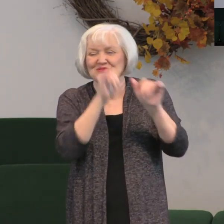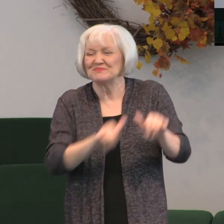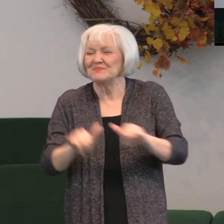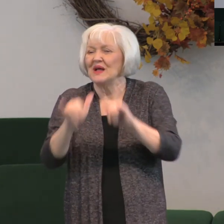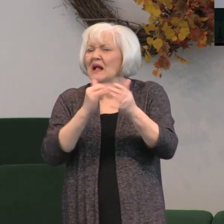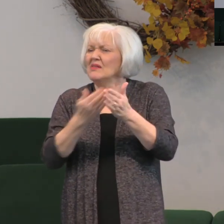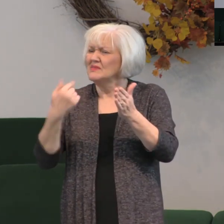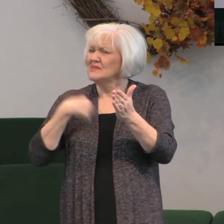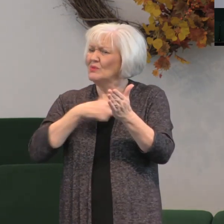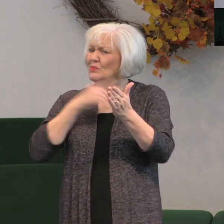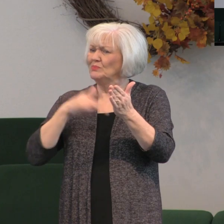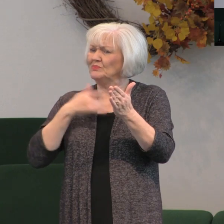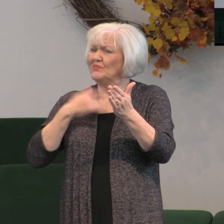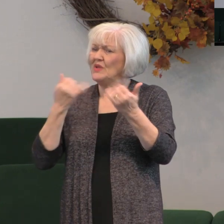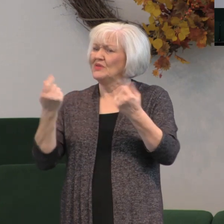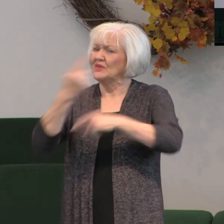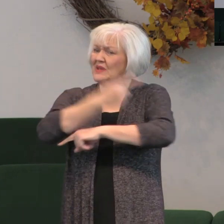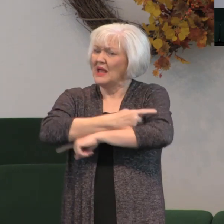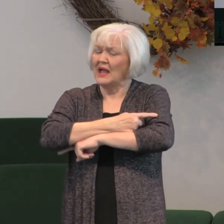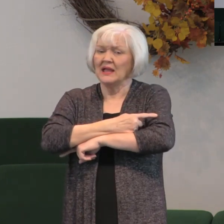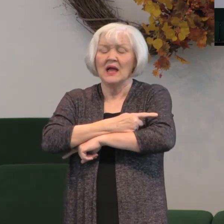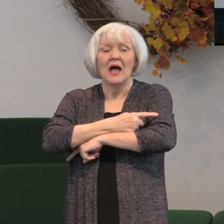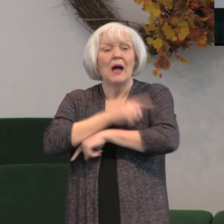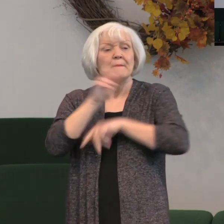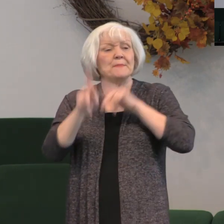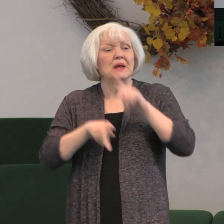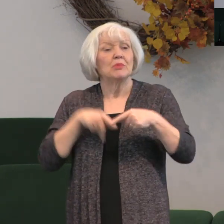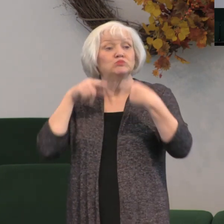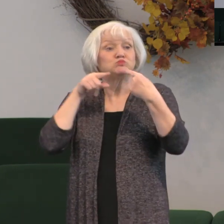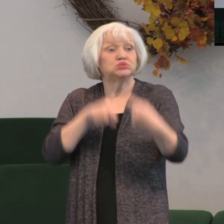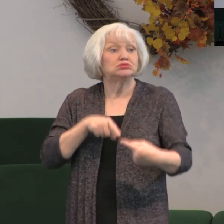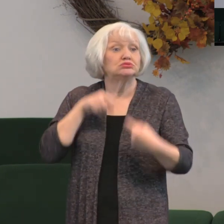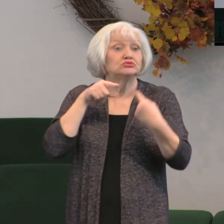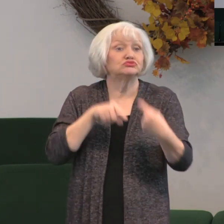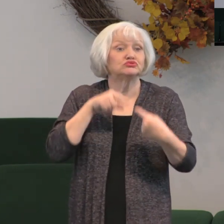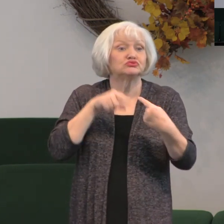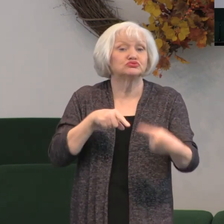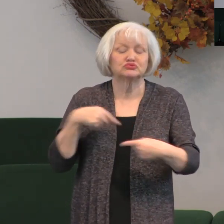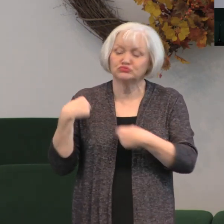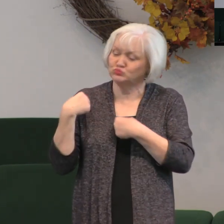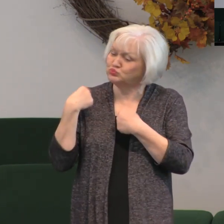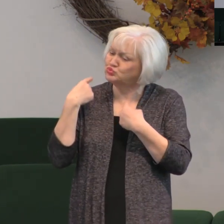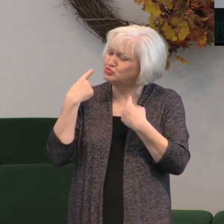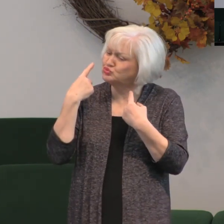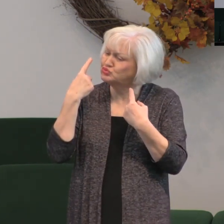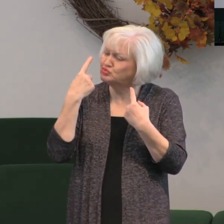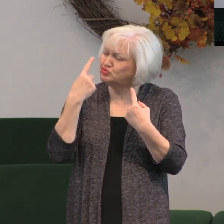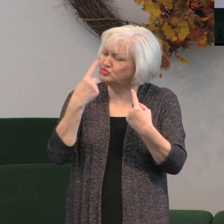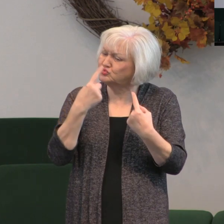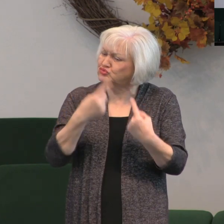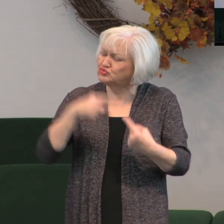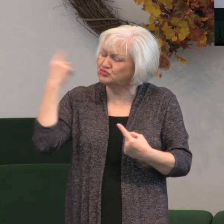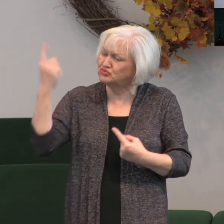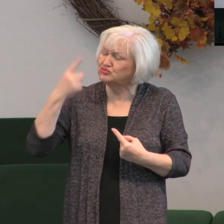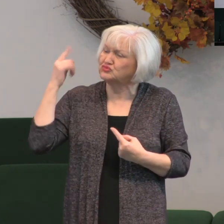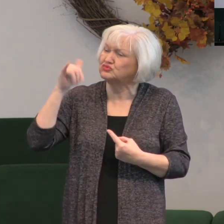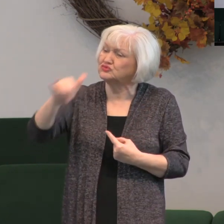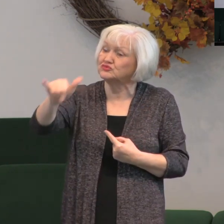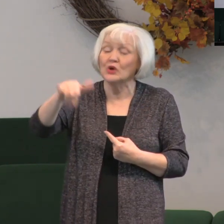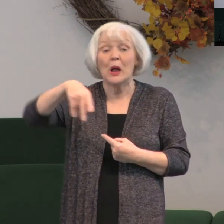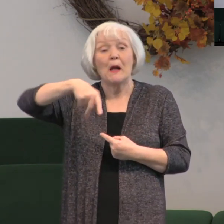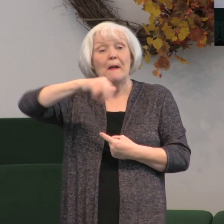today are things that people have been wrestling with and dealing with all throughout time and Paul himself shares some of these